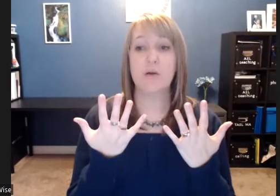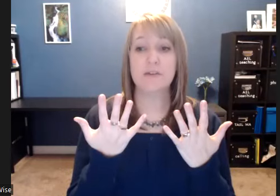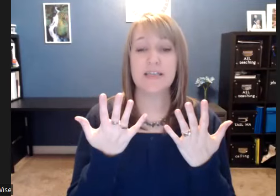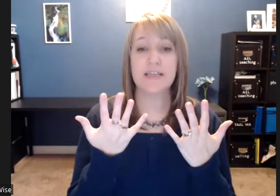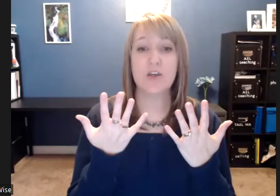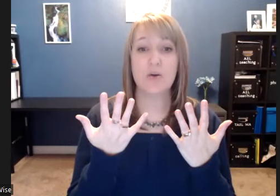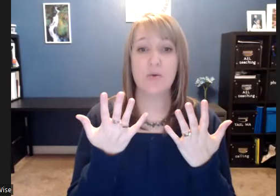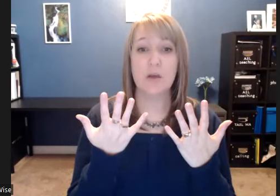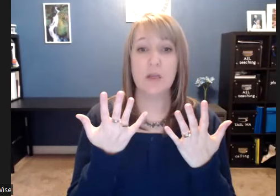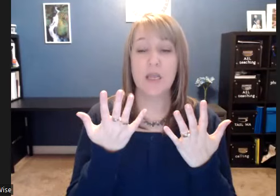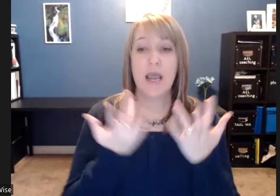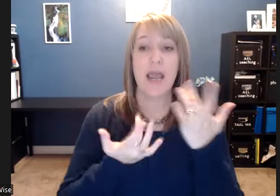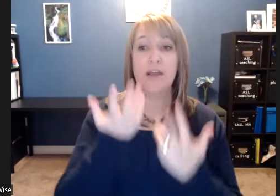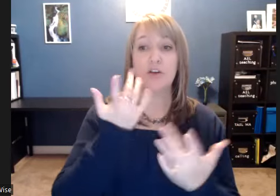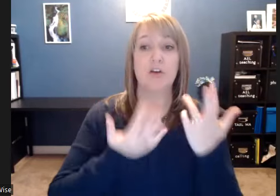palms facing you, and you're going to